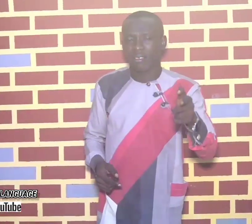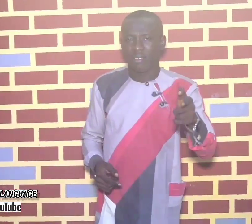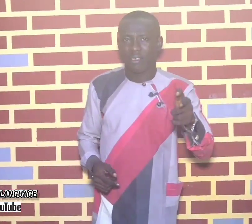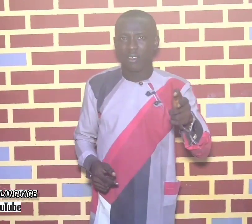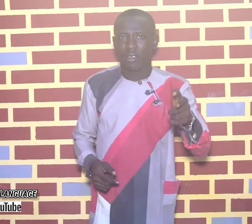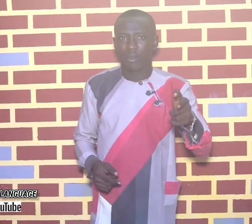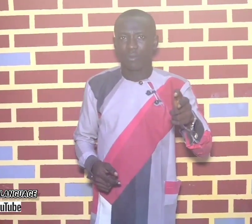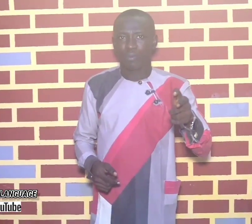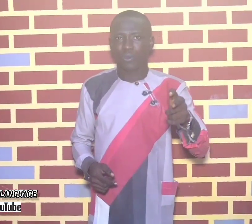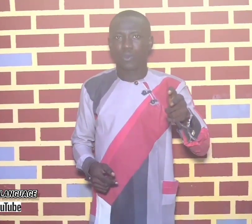else